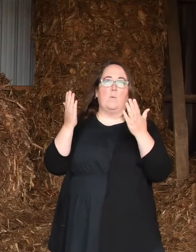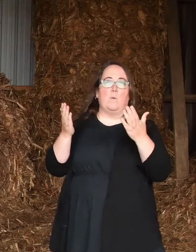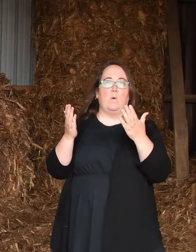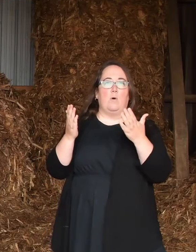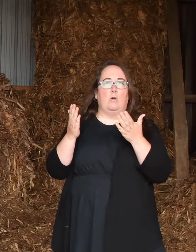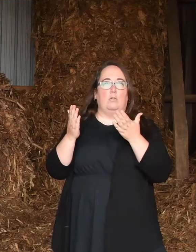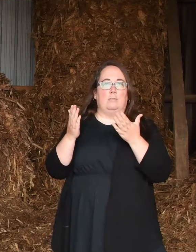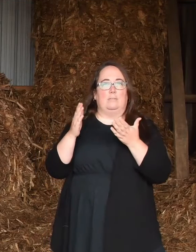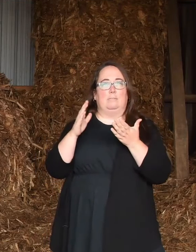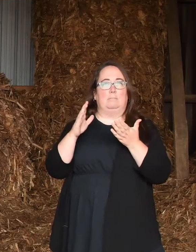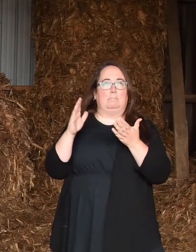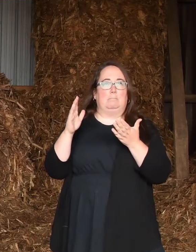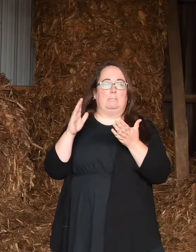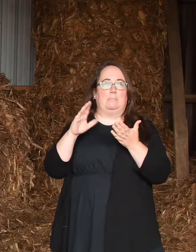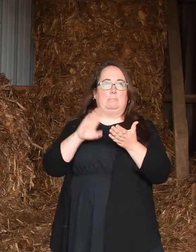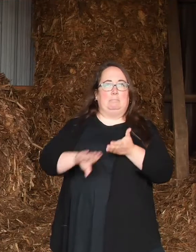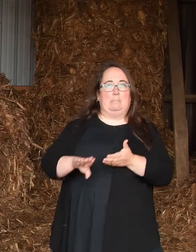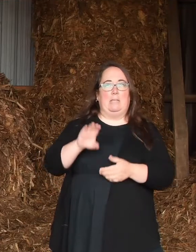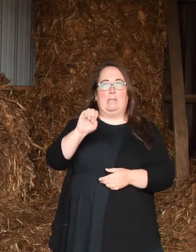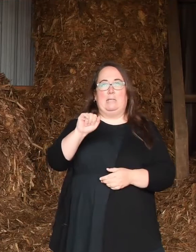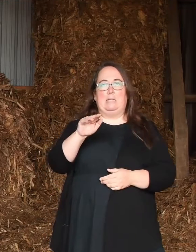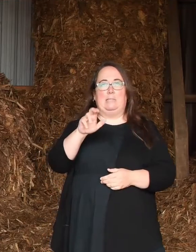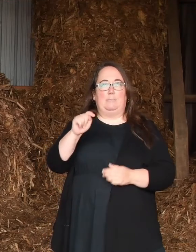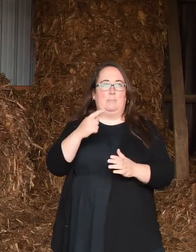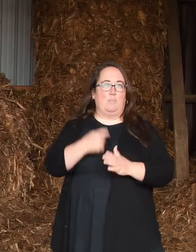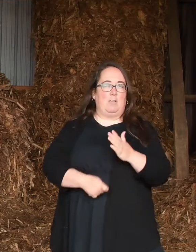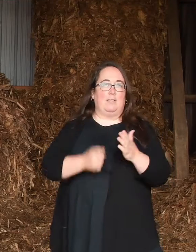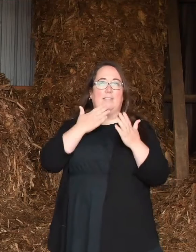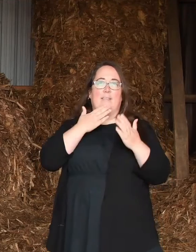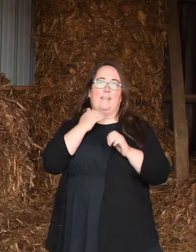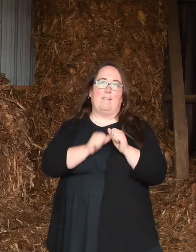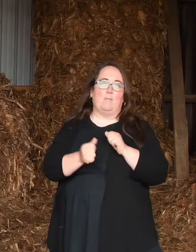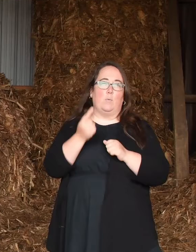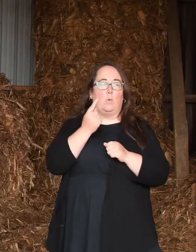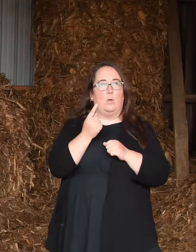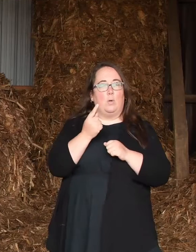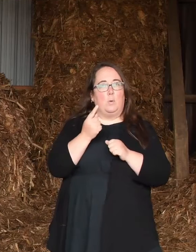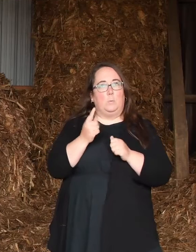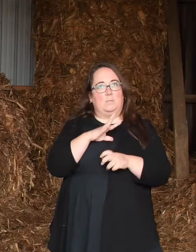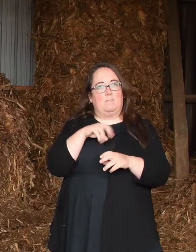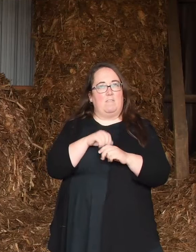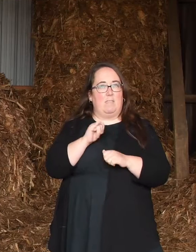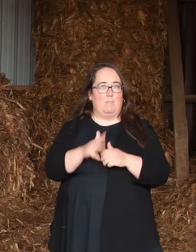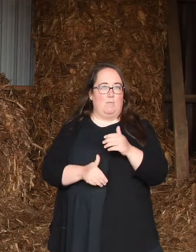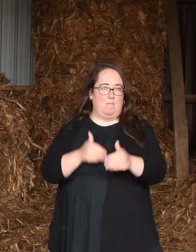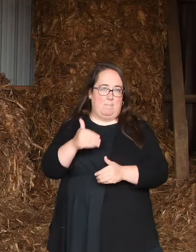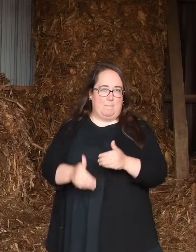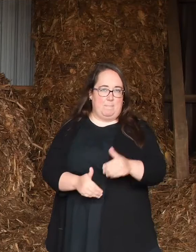easement prices. And I want to thank everyone who helped make that a reality.